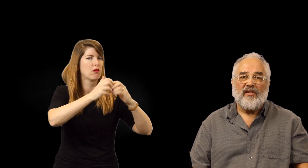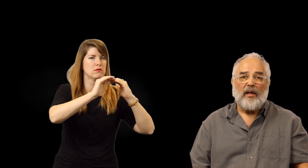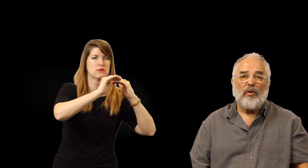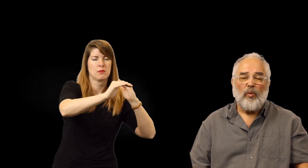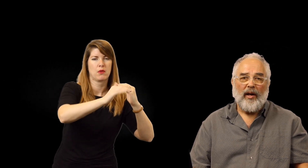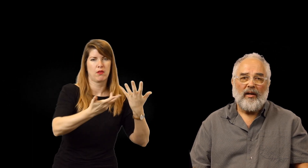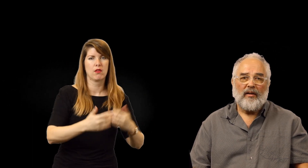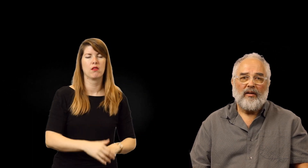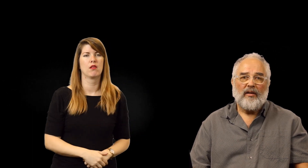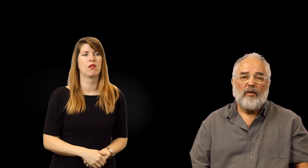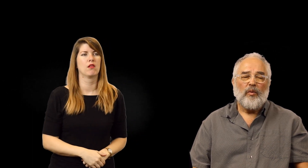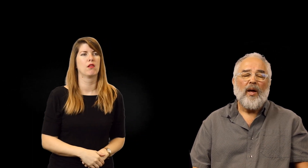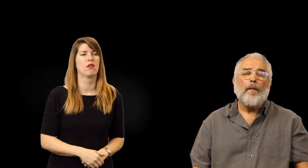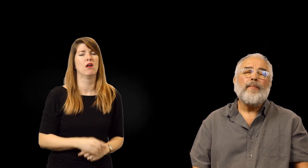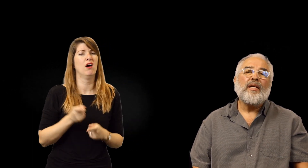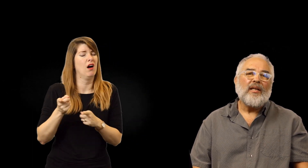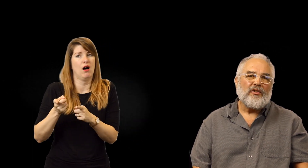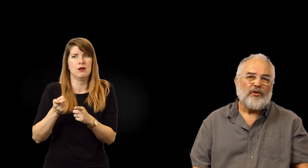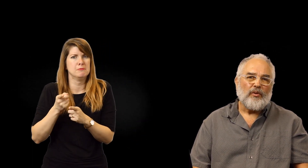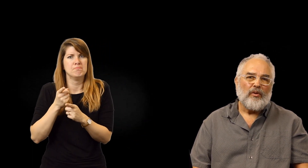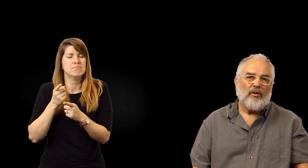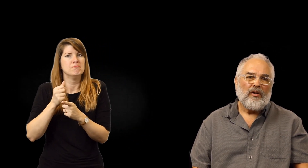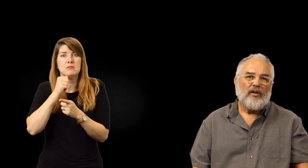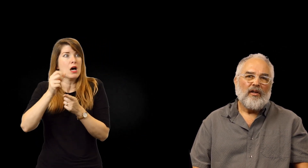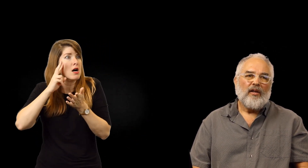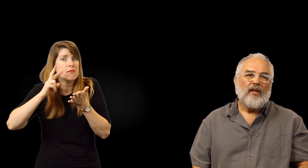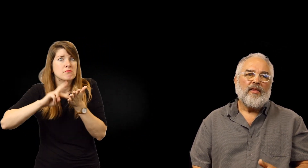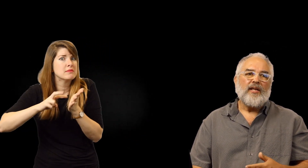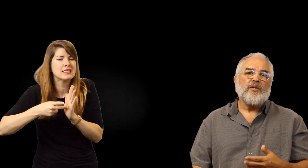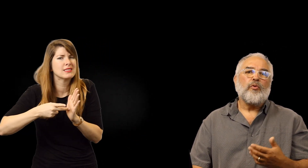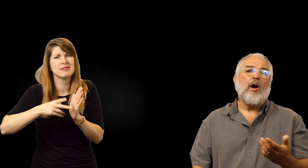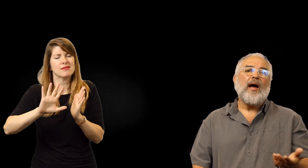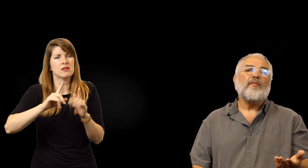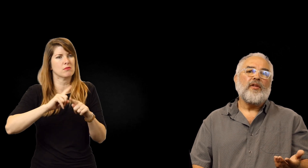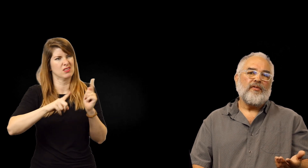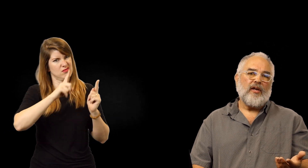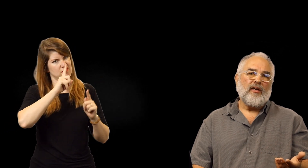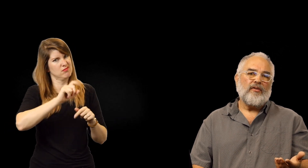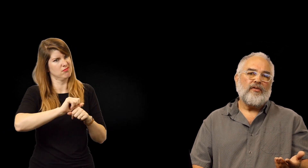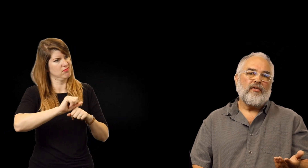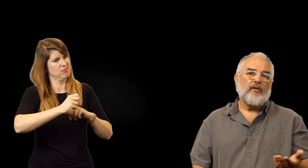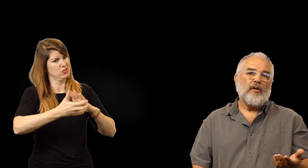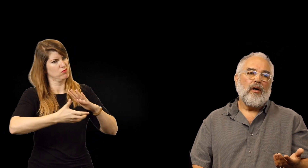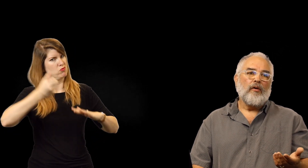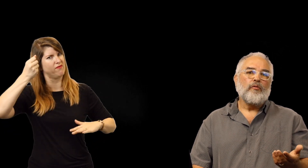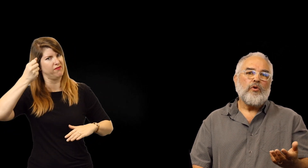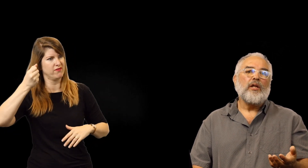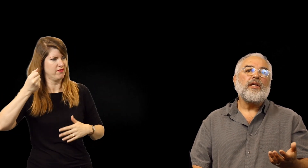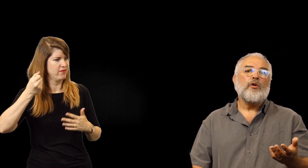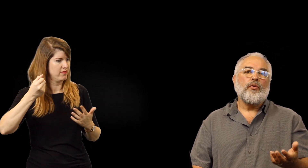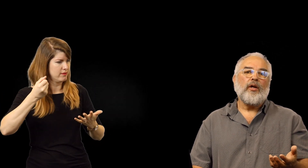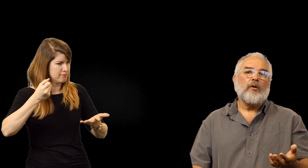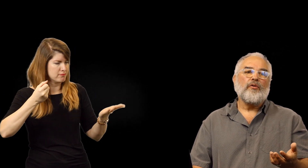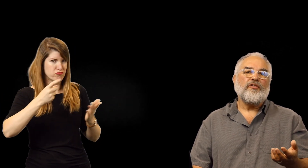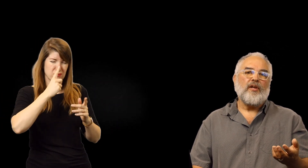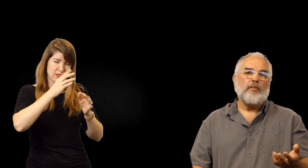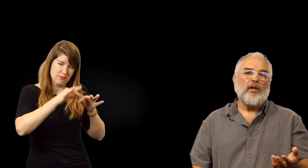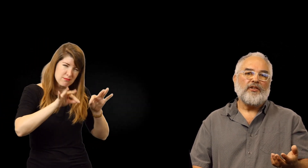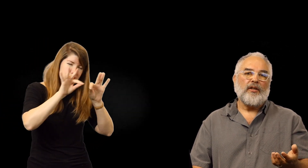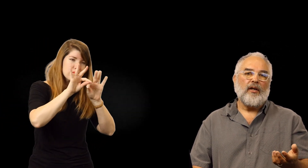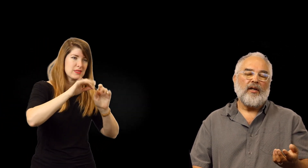adaptive, and stable way. Without meaning to, they deprive these kids of really